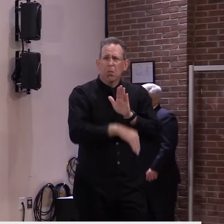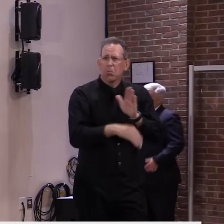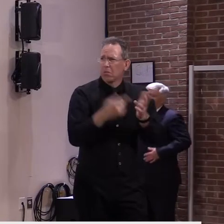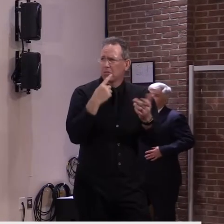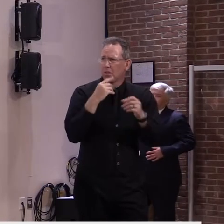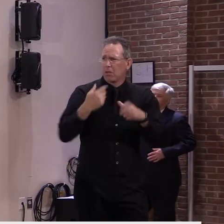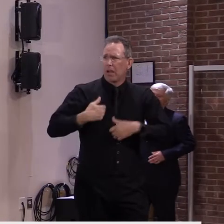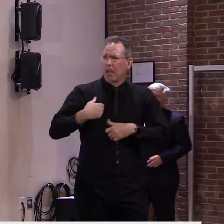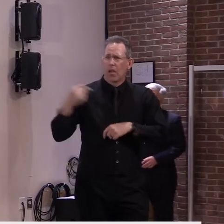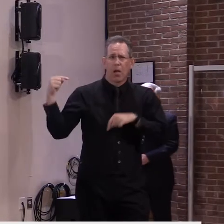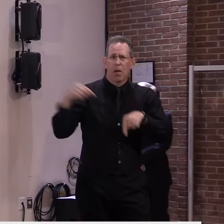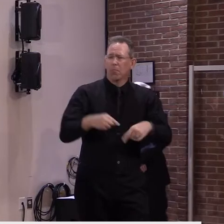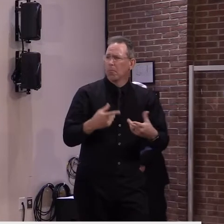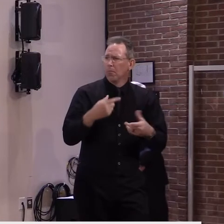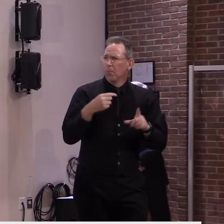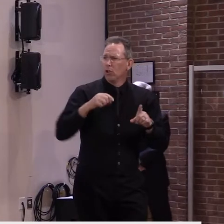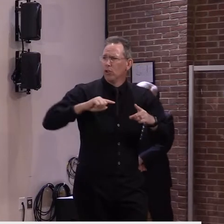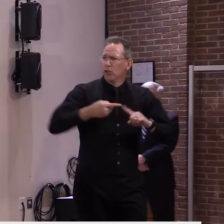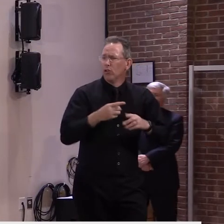before the summer is over,